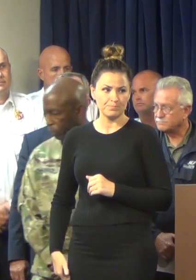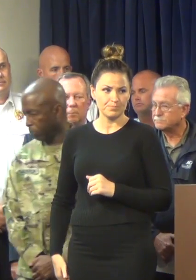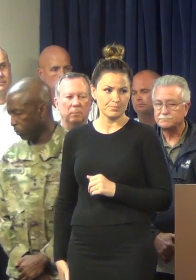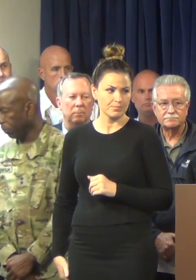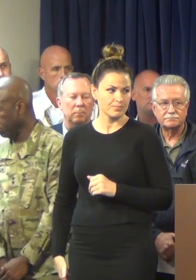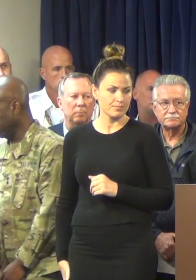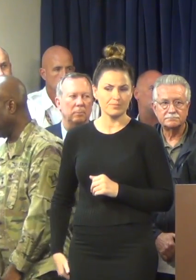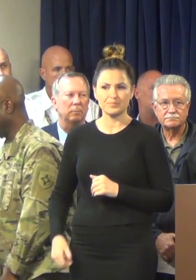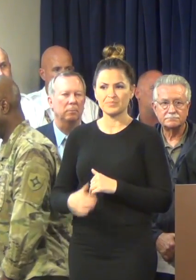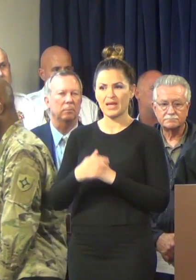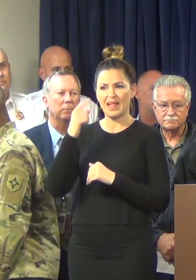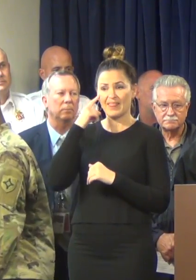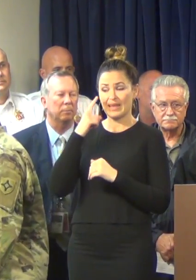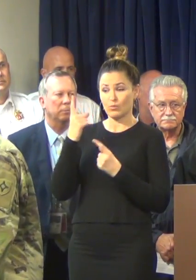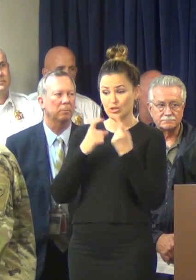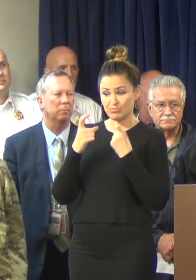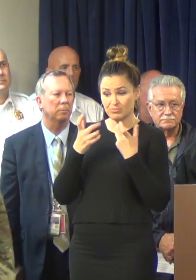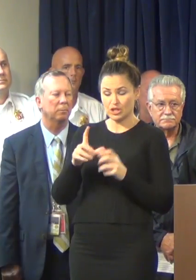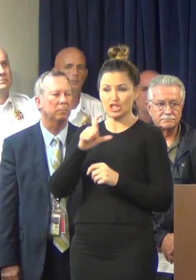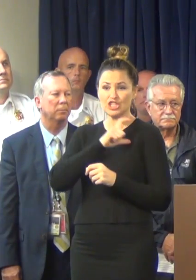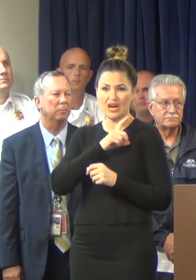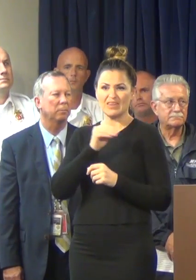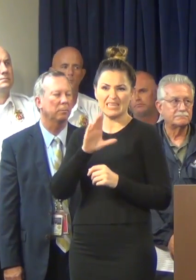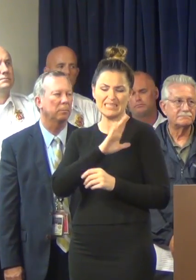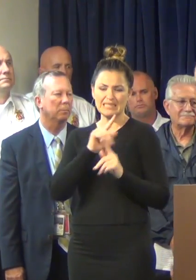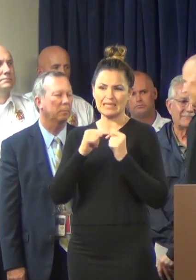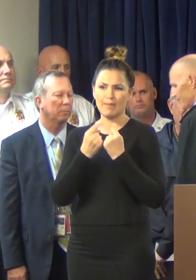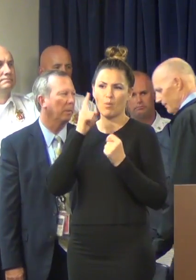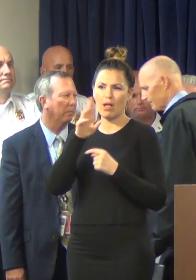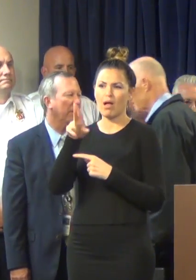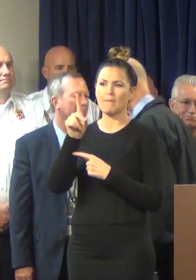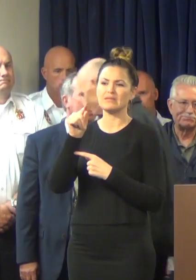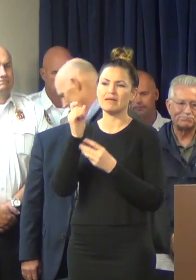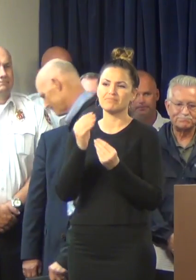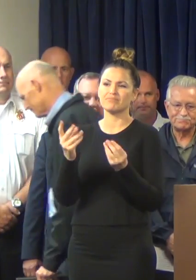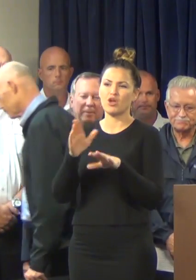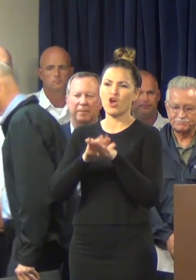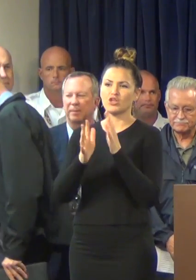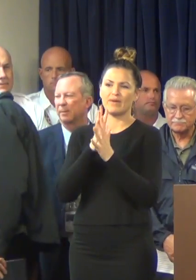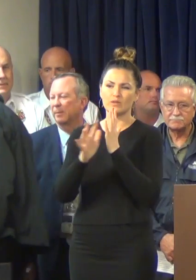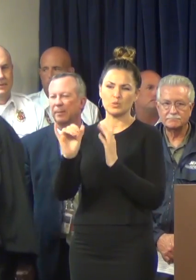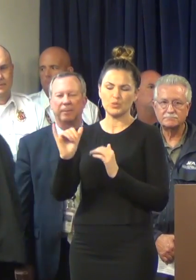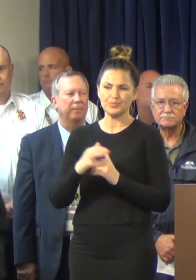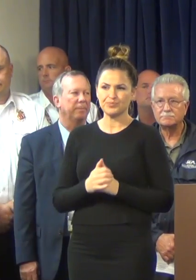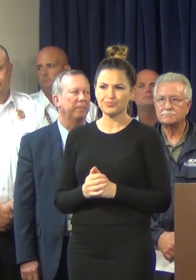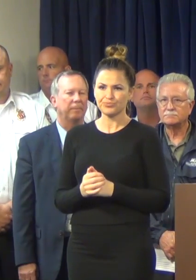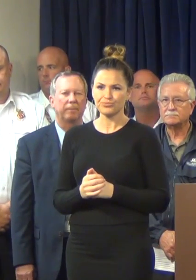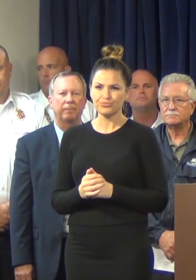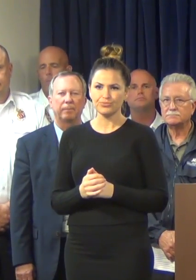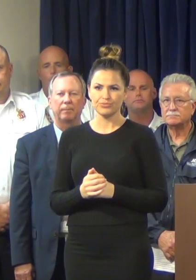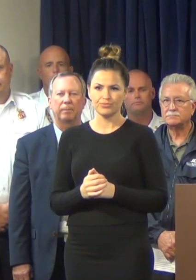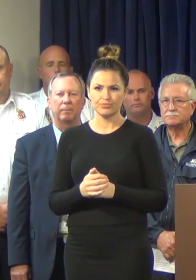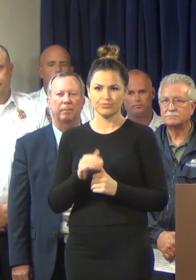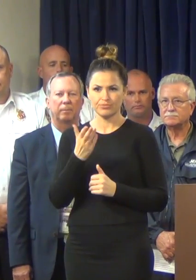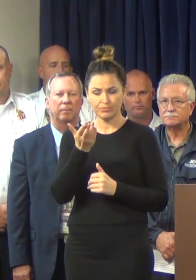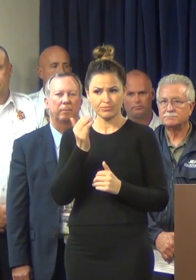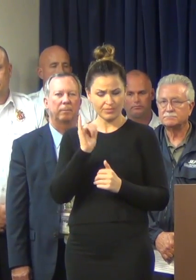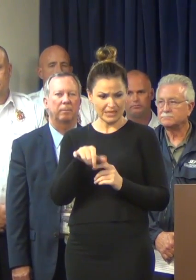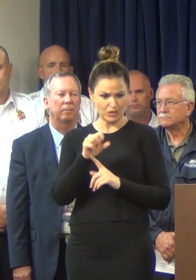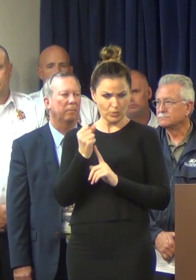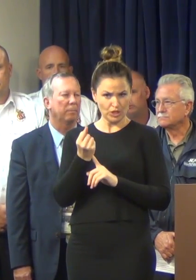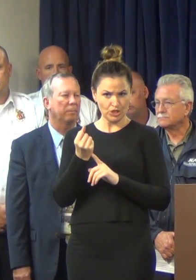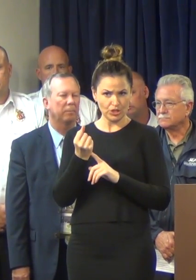Yeah. And I think after the Q&A, the sheriff and his team are going to update you on traffic flow. that was the situation